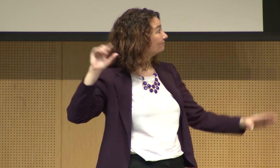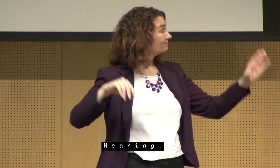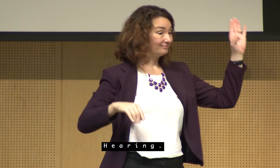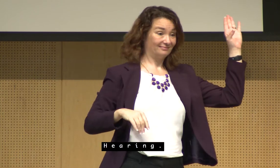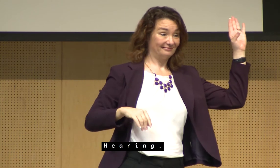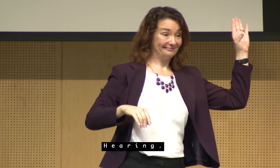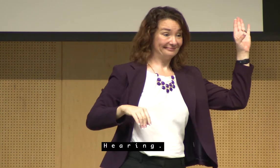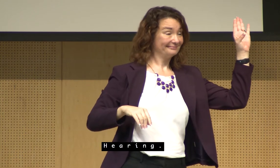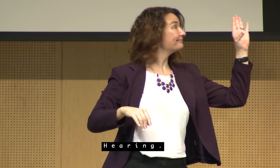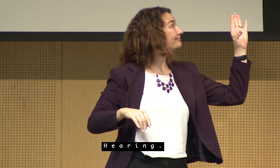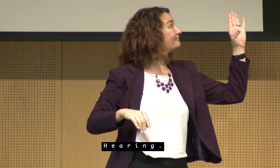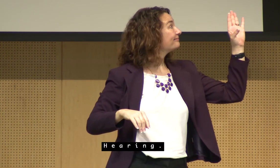Hearing.